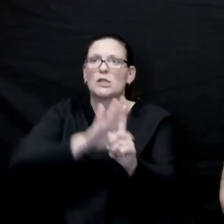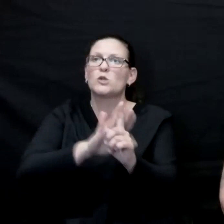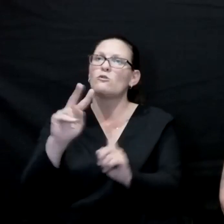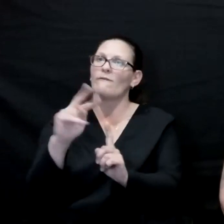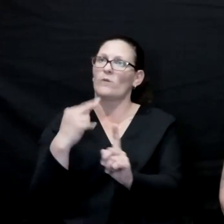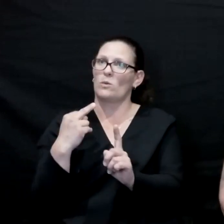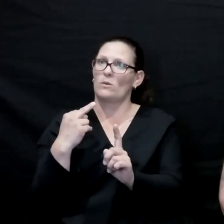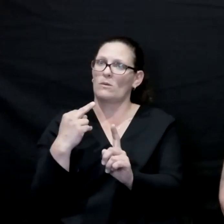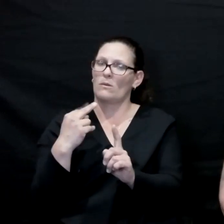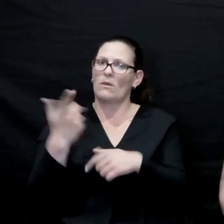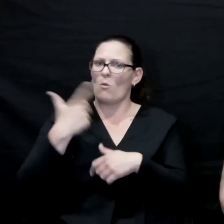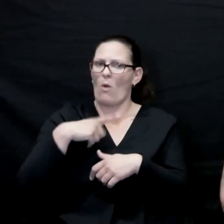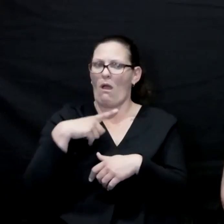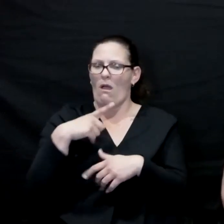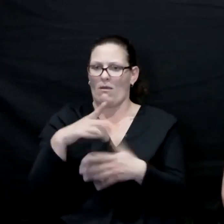the plan.